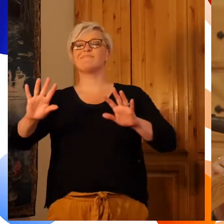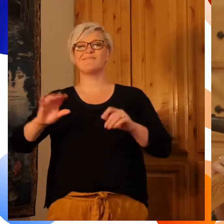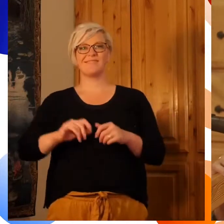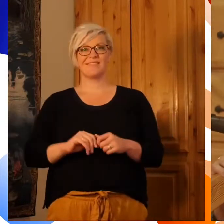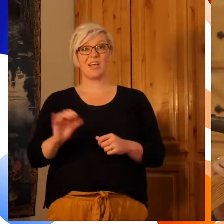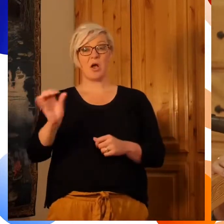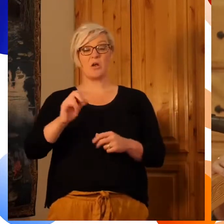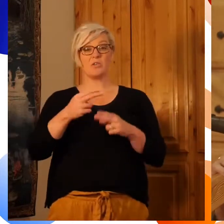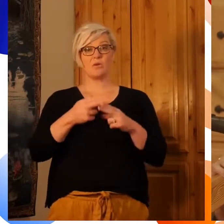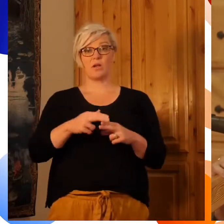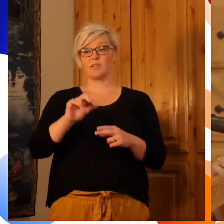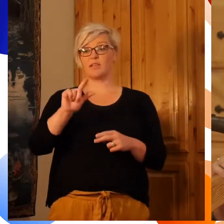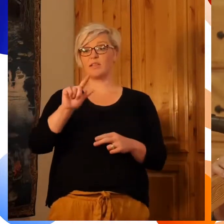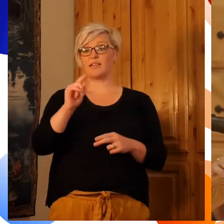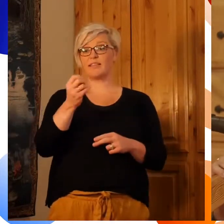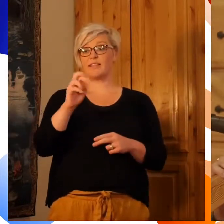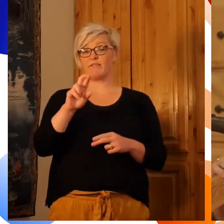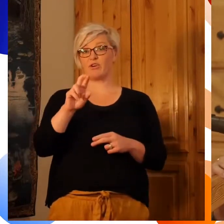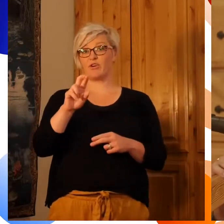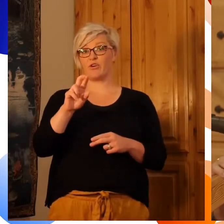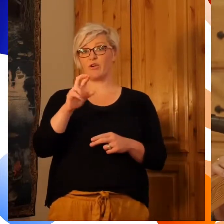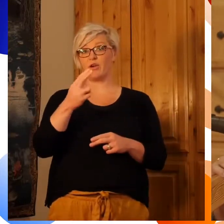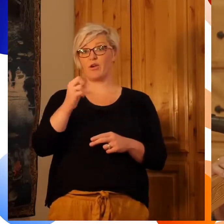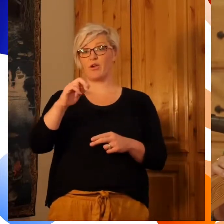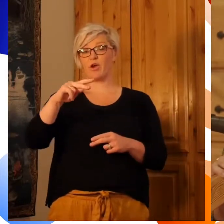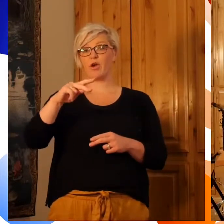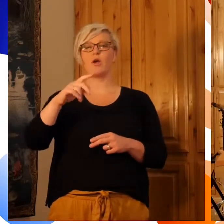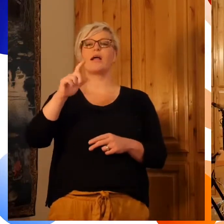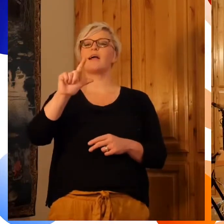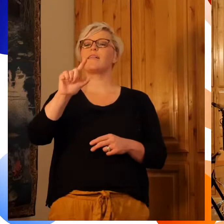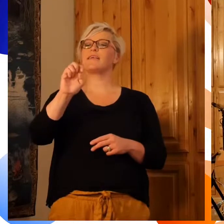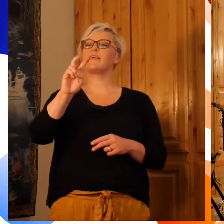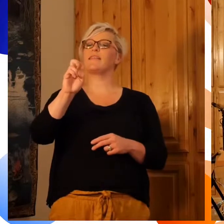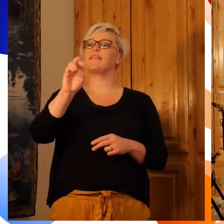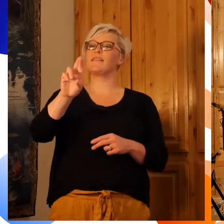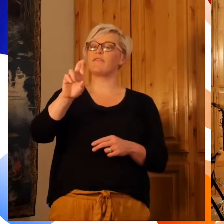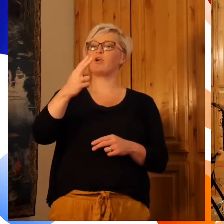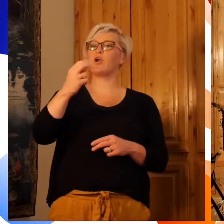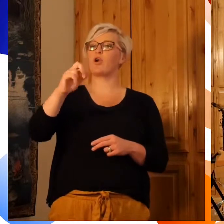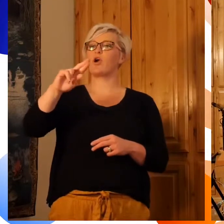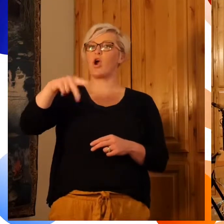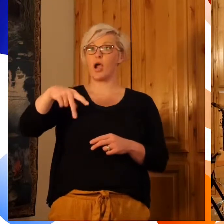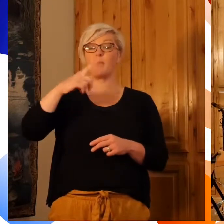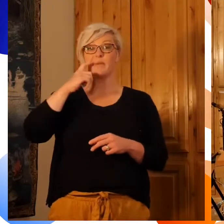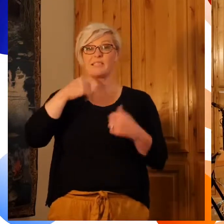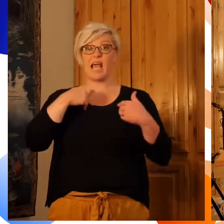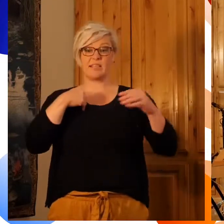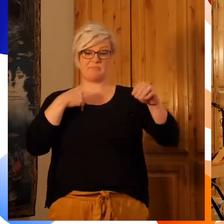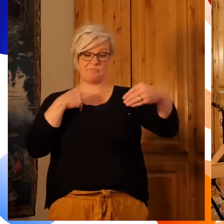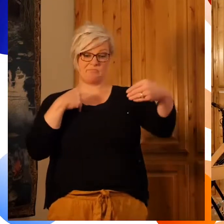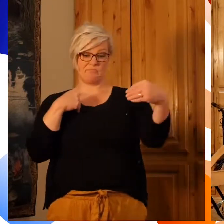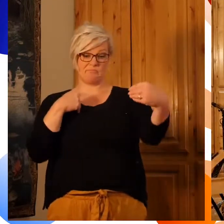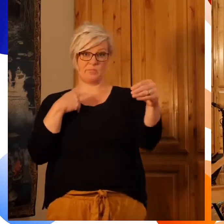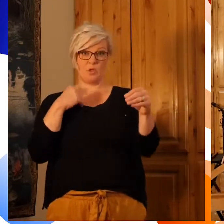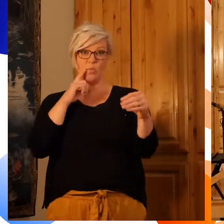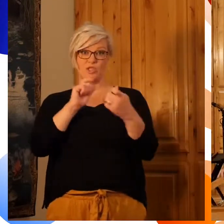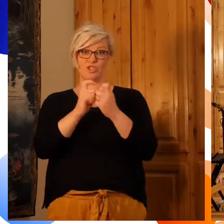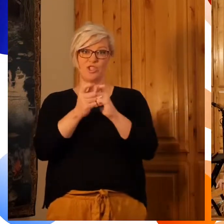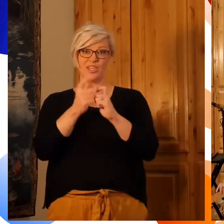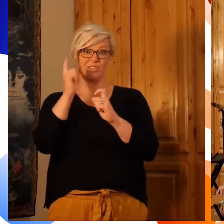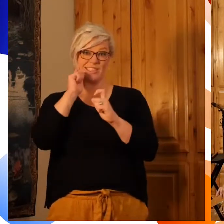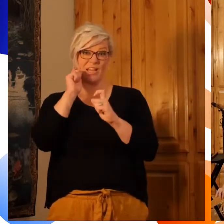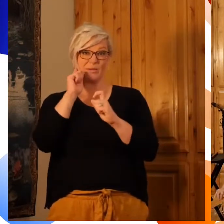harp because you've got levers that change the pitch. And Dave will tell you about a really fun instrument he has. So the Irish